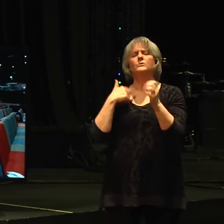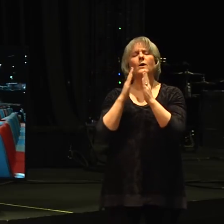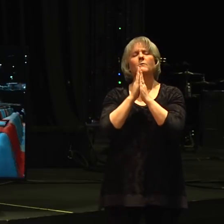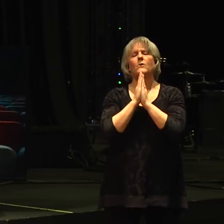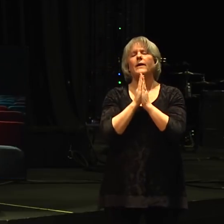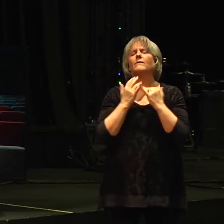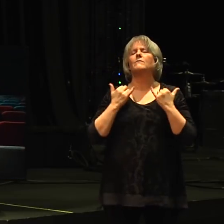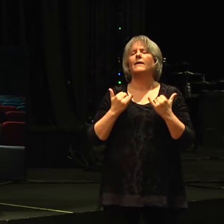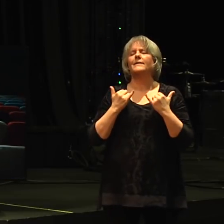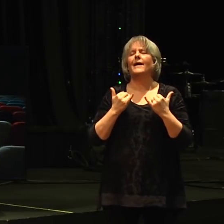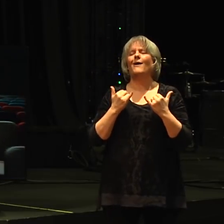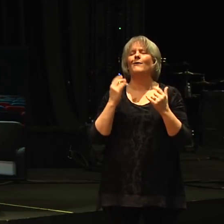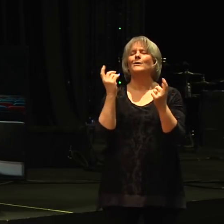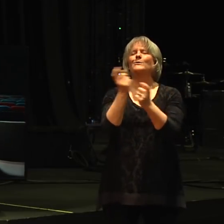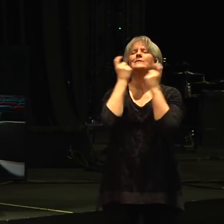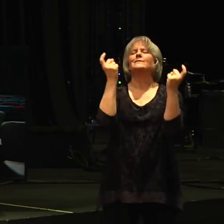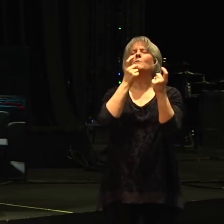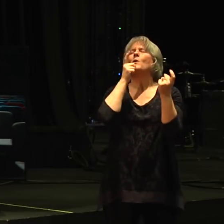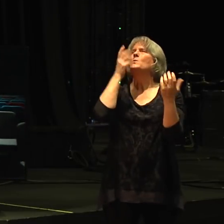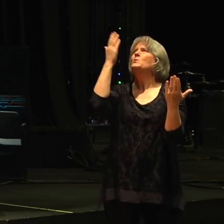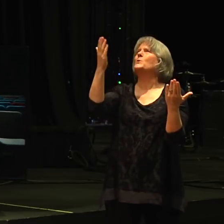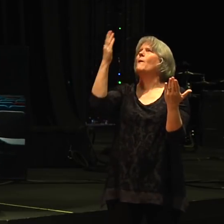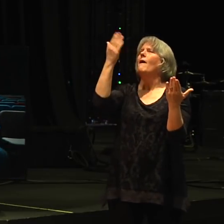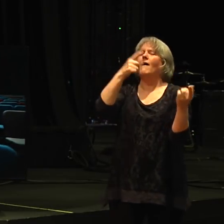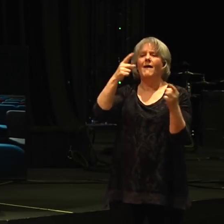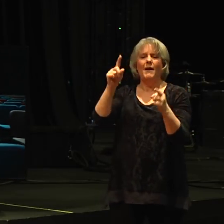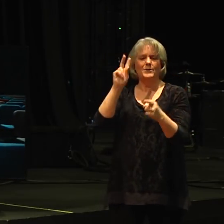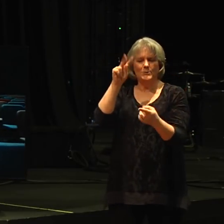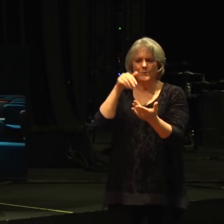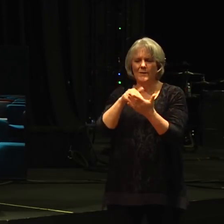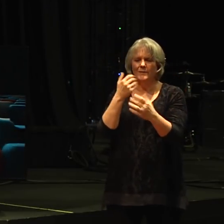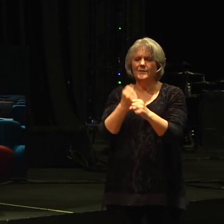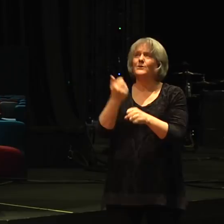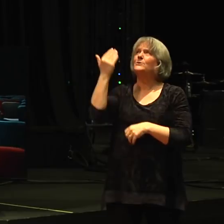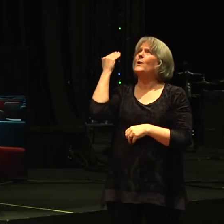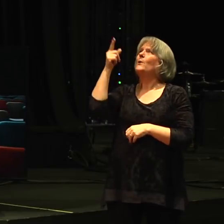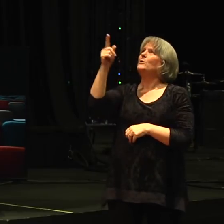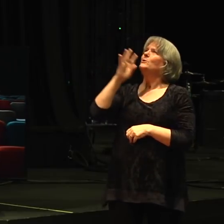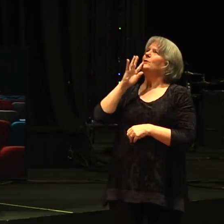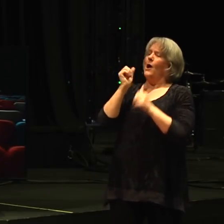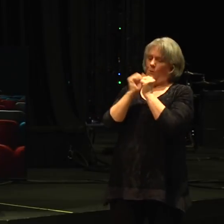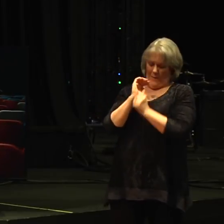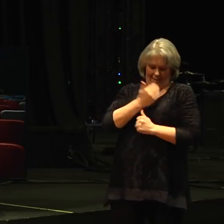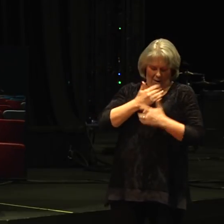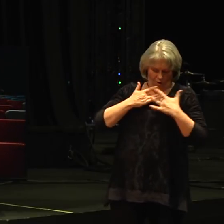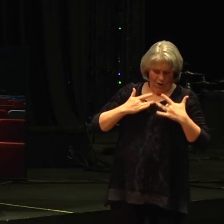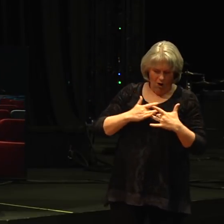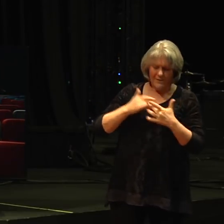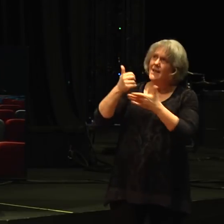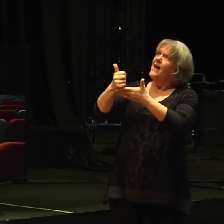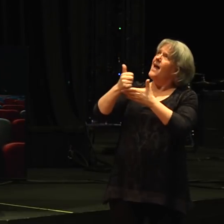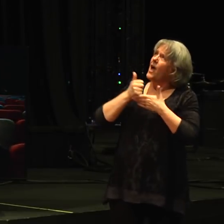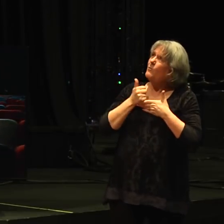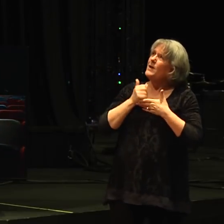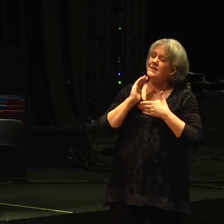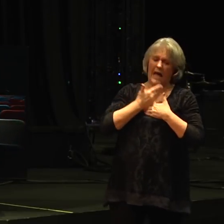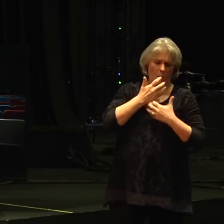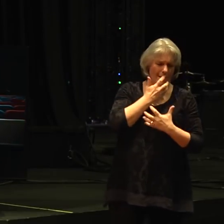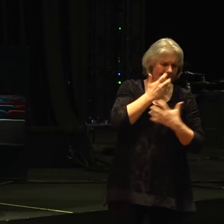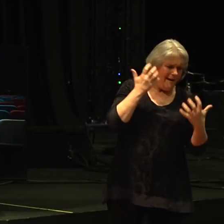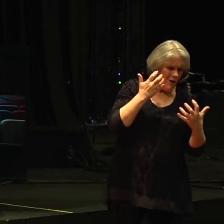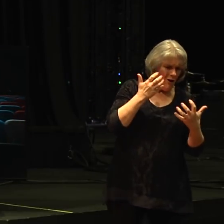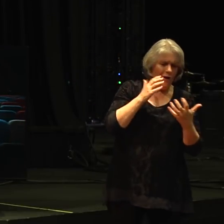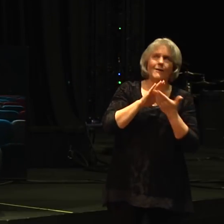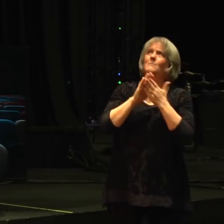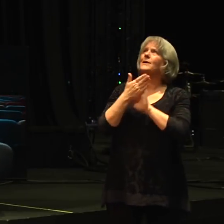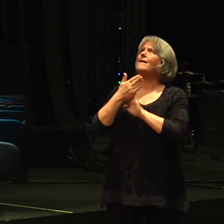as we celebrate you and what you've done 2,000 years ago, God, I pray that you speak to our hearts. God, I pray that you help us to trade anger for